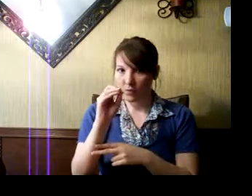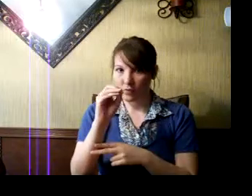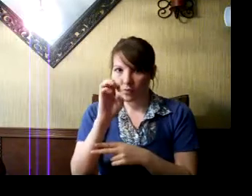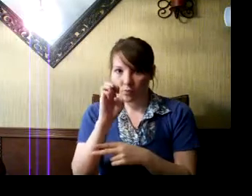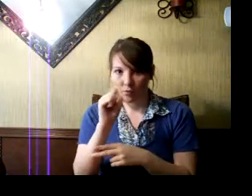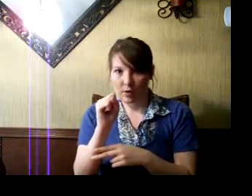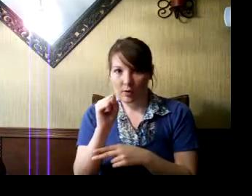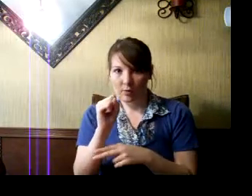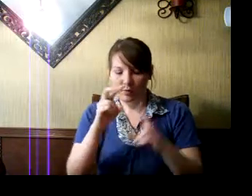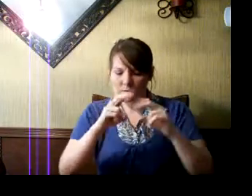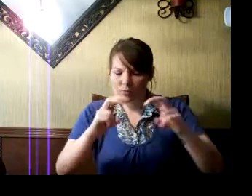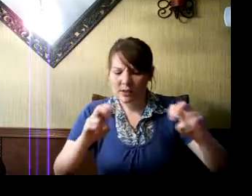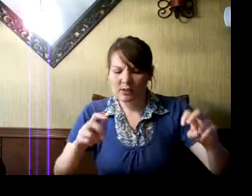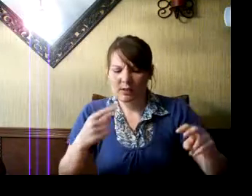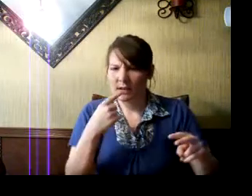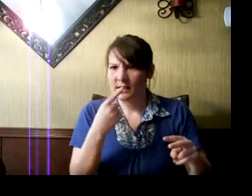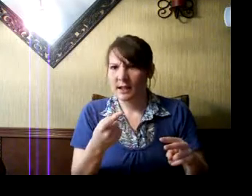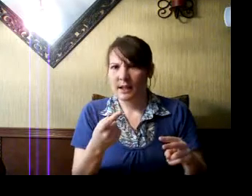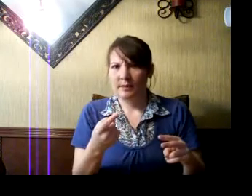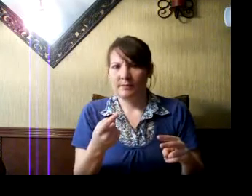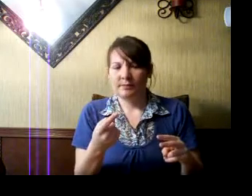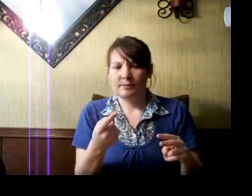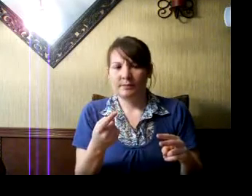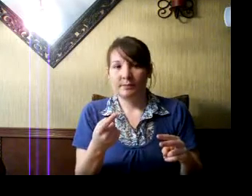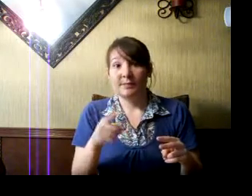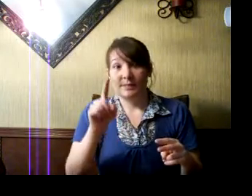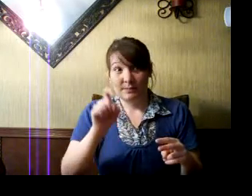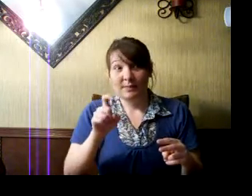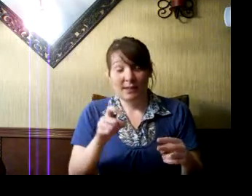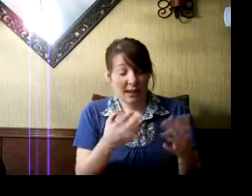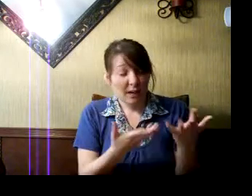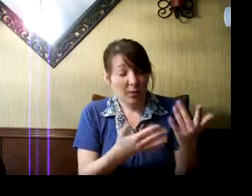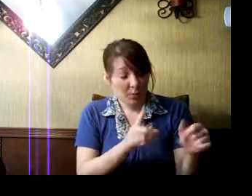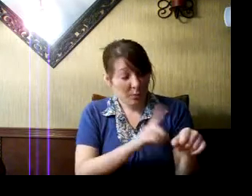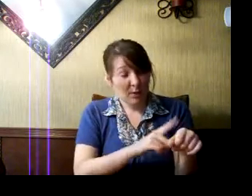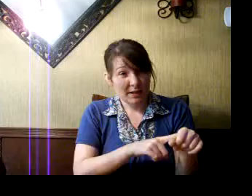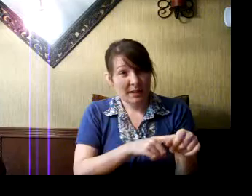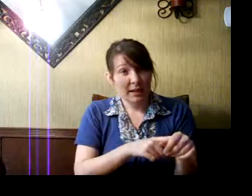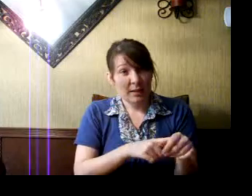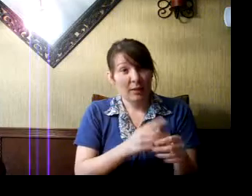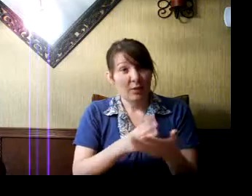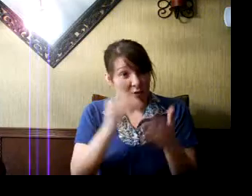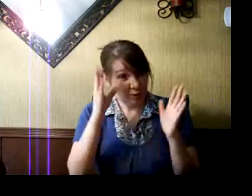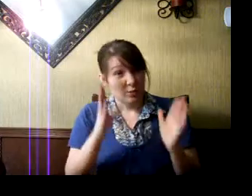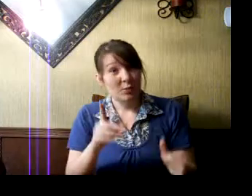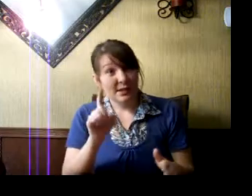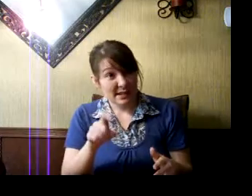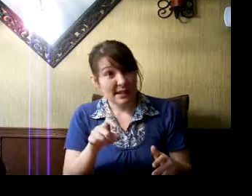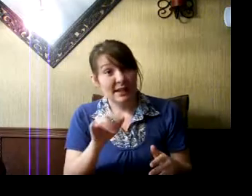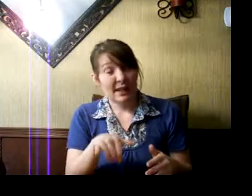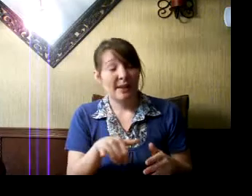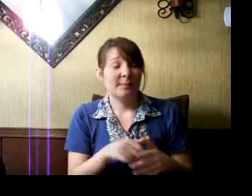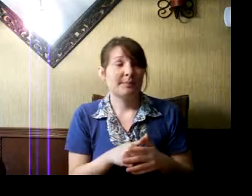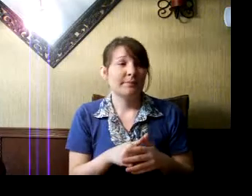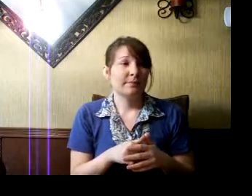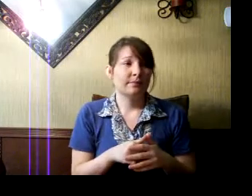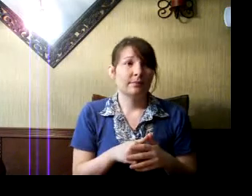seconds of wait time to give them time to think about a good response. Maybe I shared this with you, but Rose did her